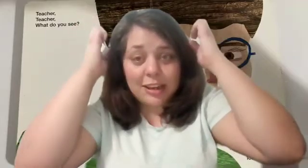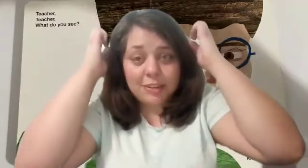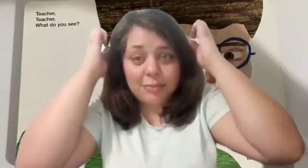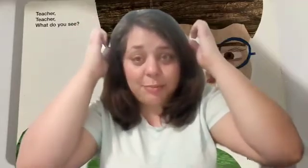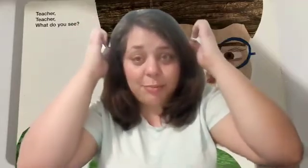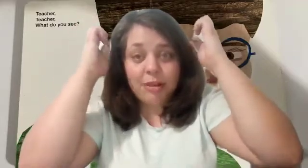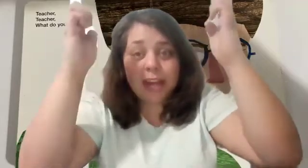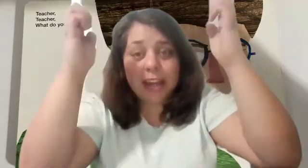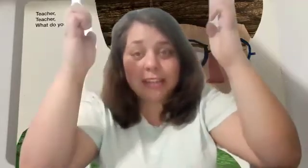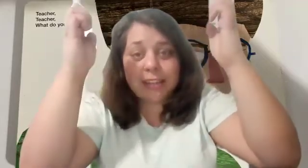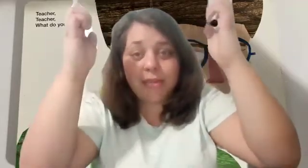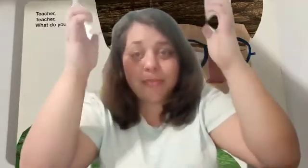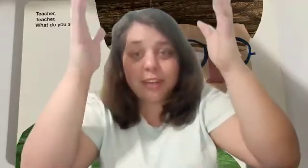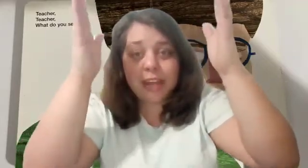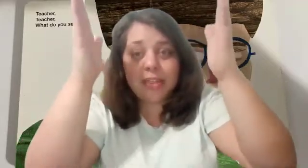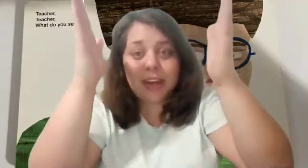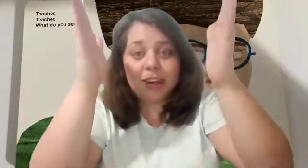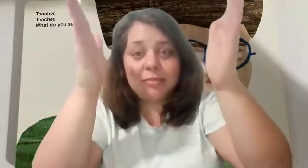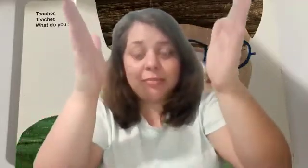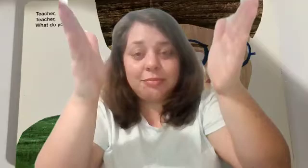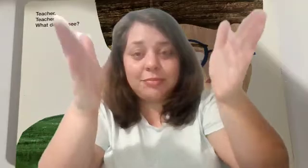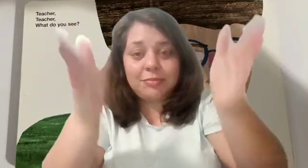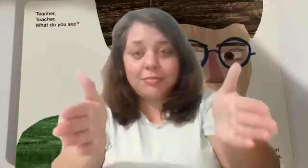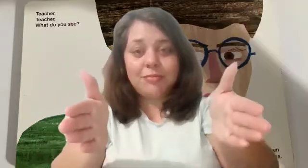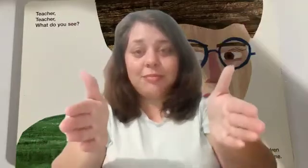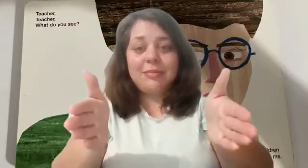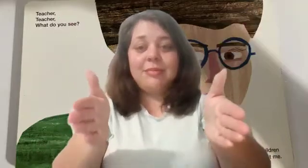And I bring my hands out and then